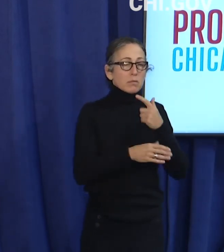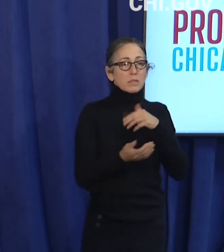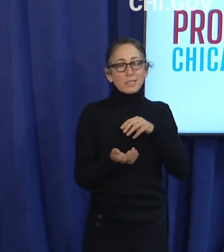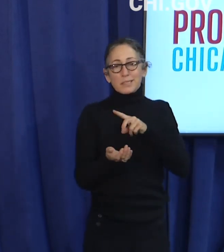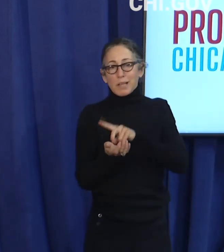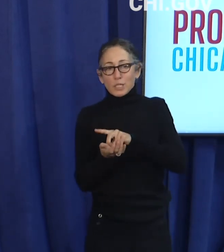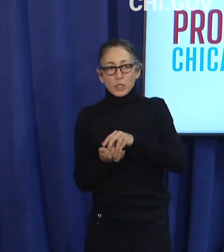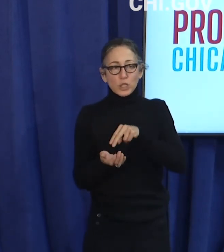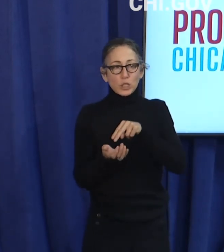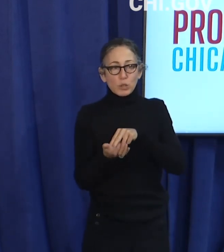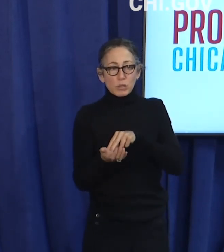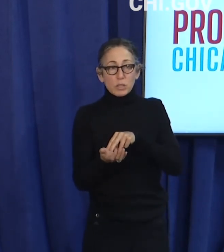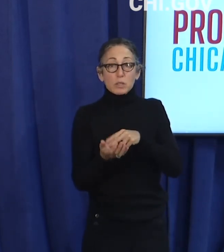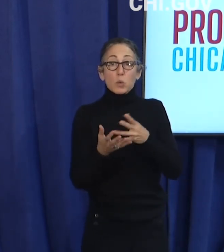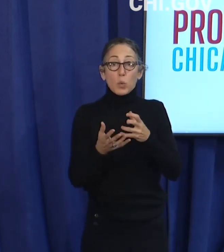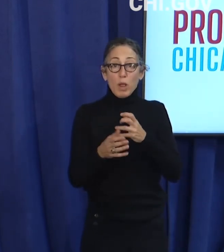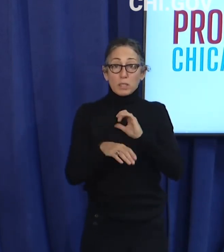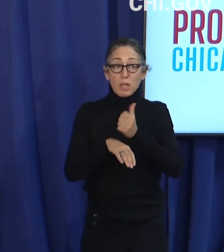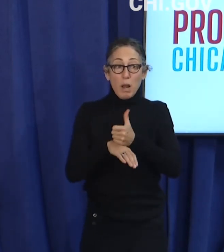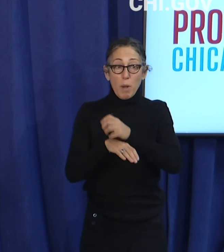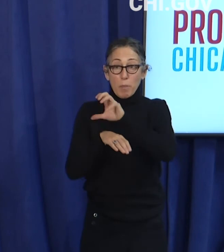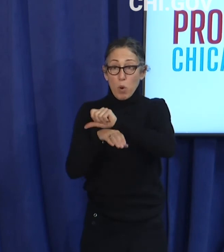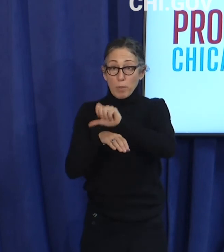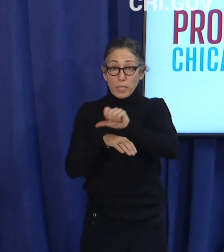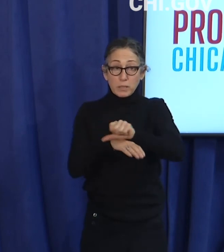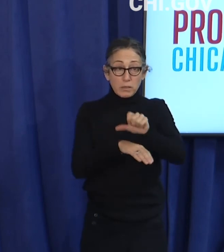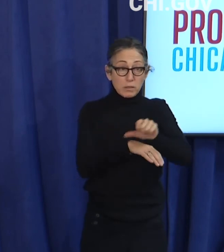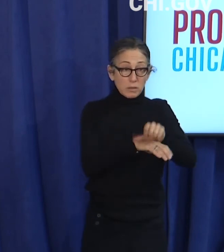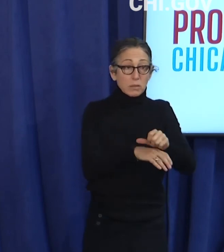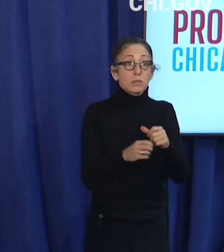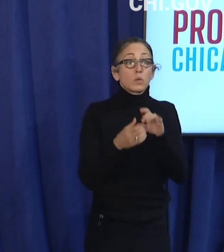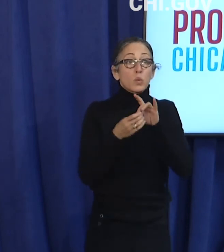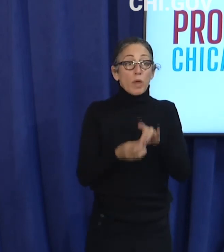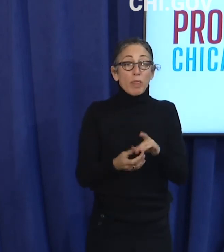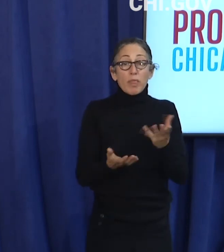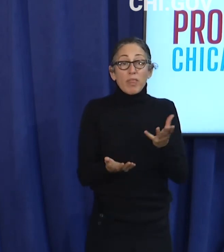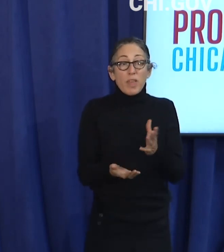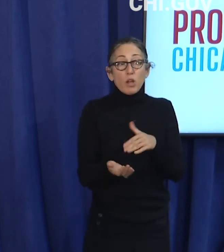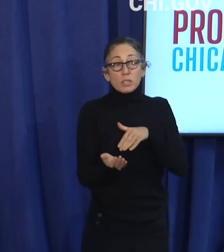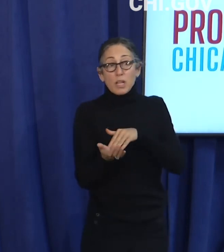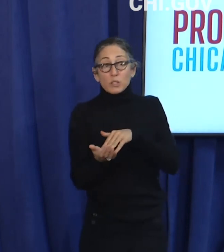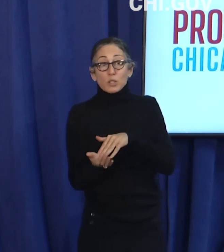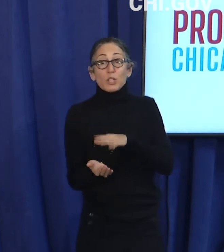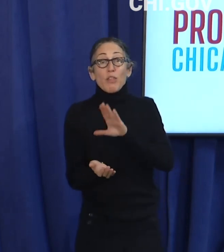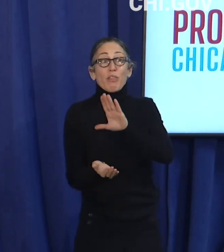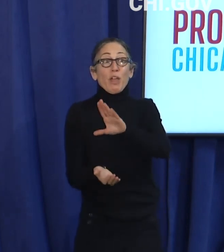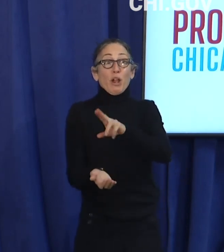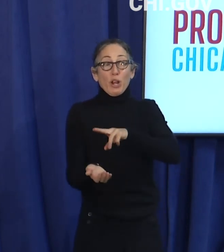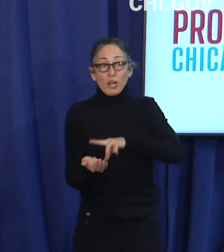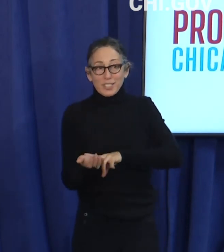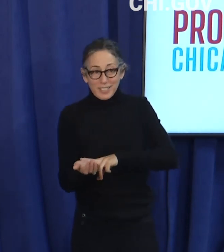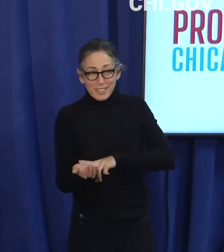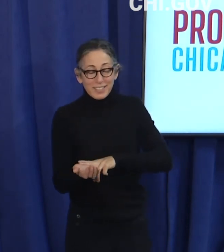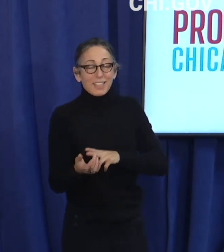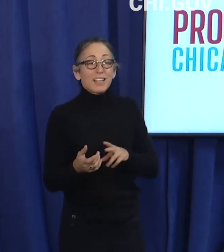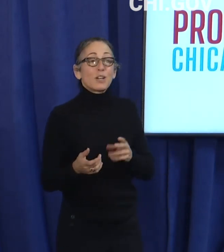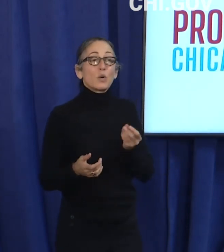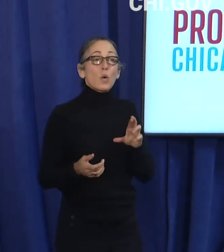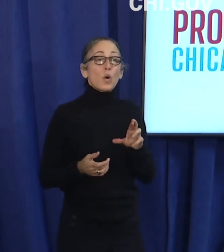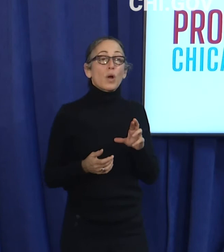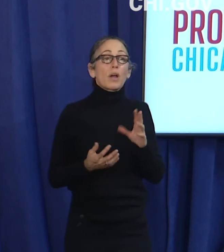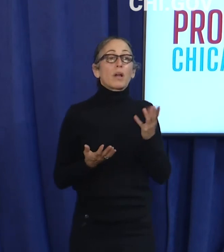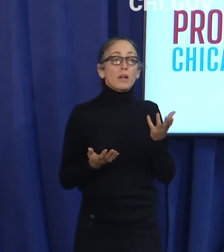working to get them an appointment, either with their healthcare provider, if the healthcare providers have vaccine at that point, or through some